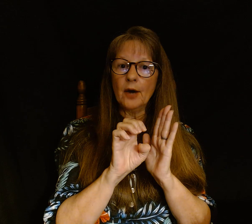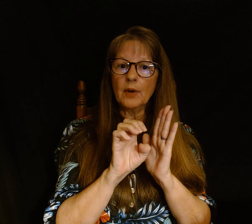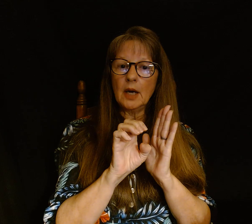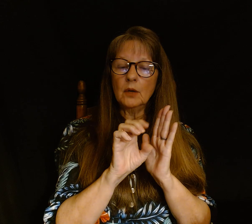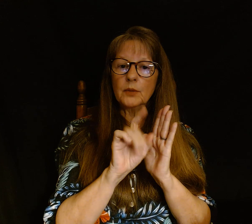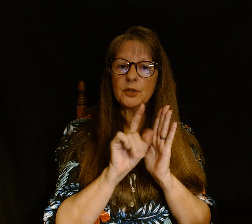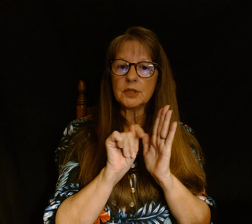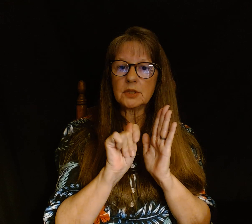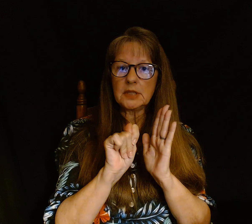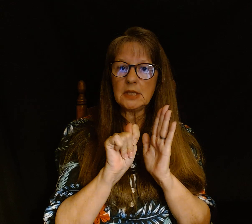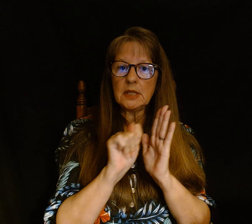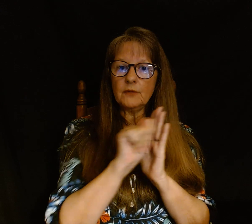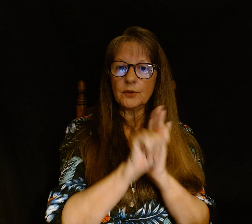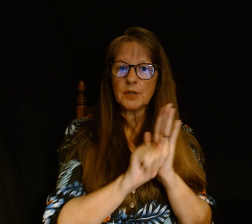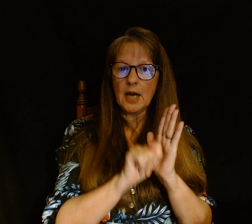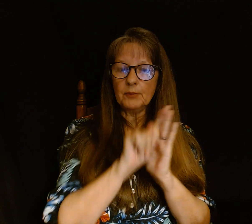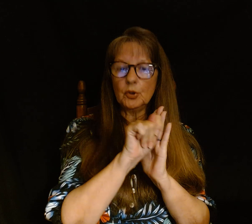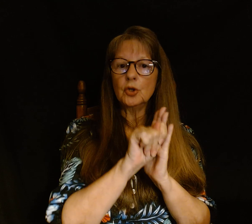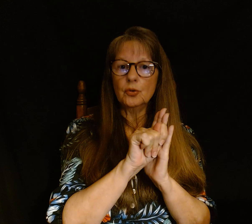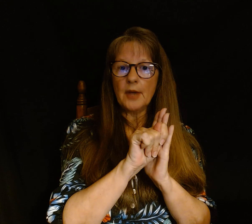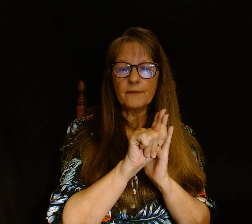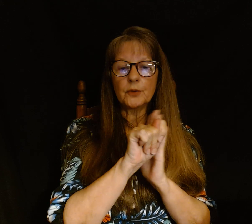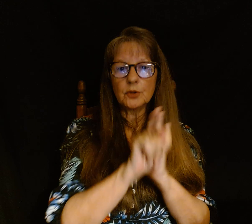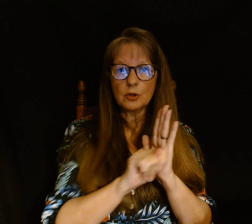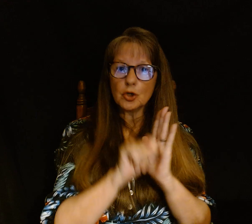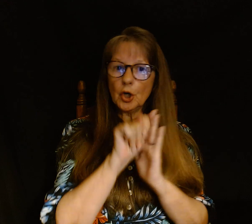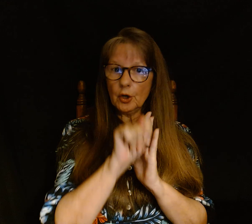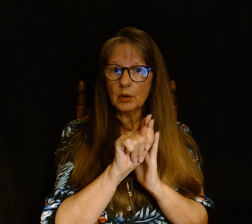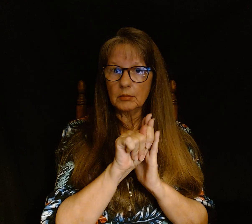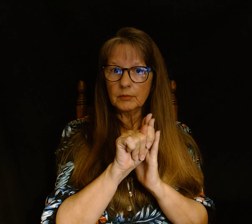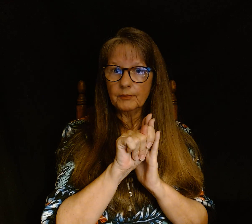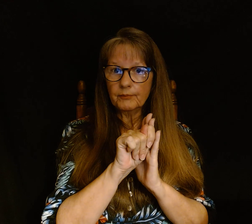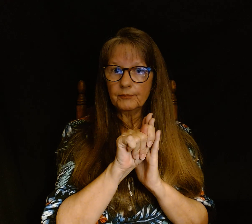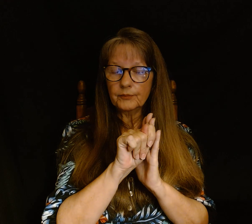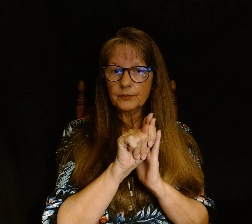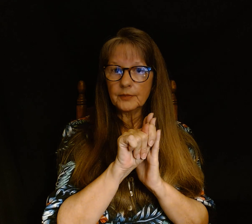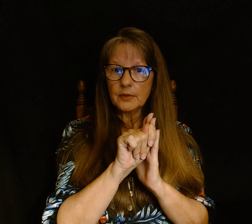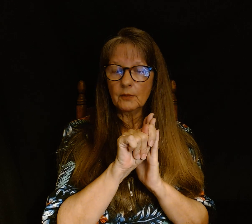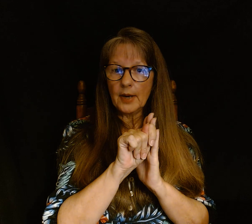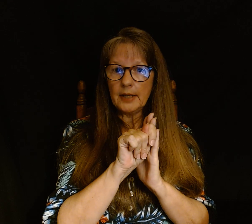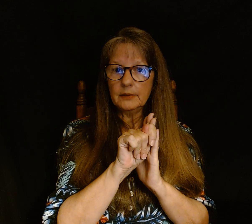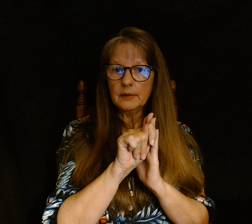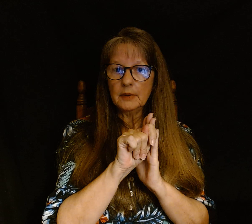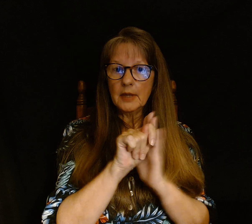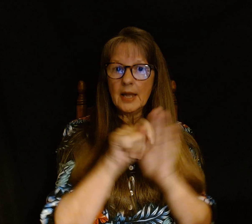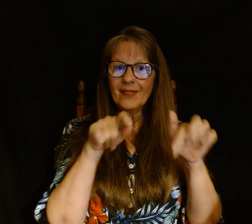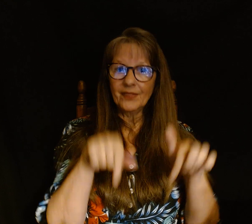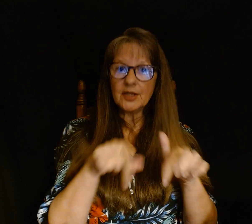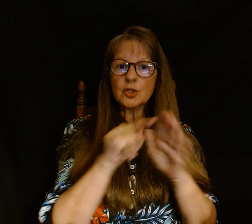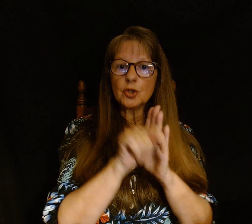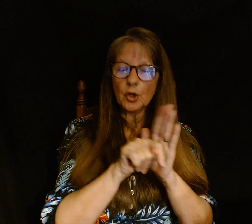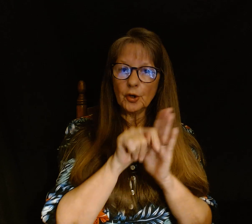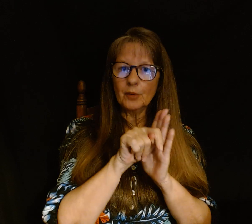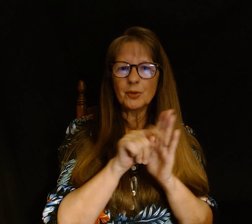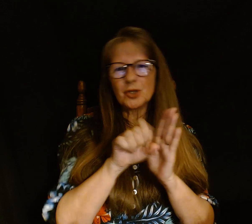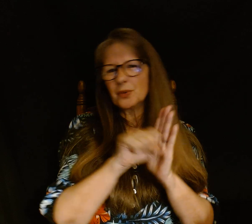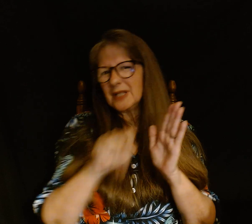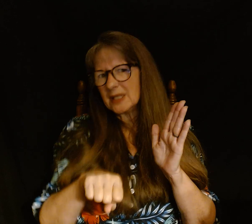era, which is T for time. You could do that for term, right? This term, which is really the